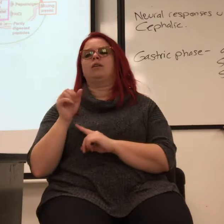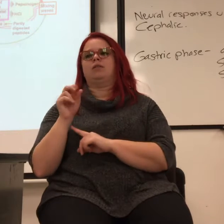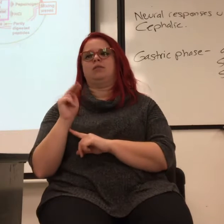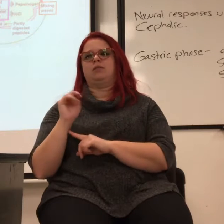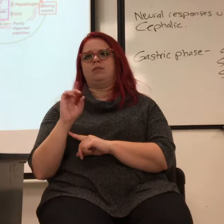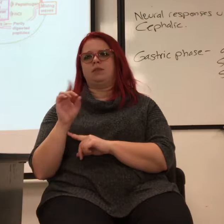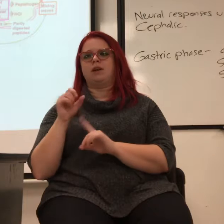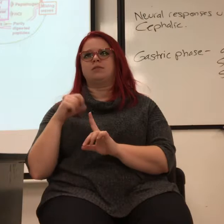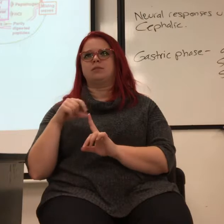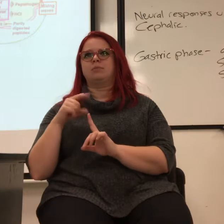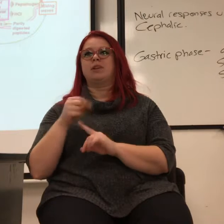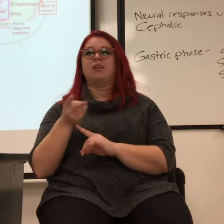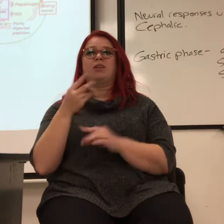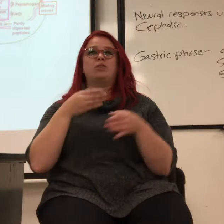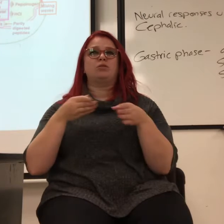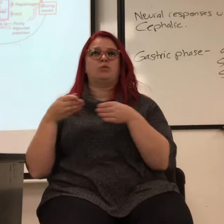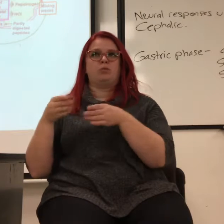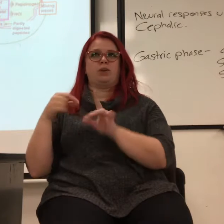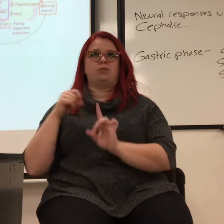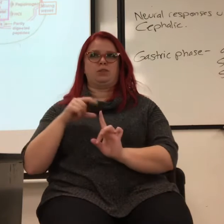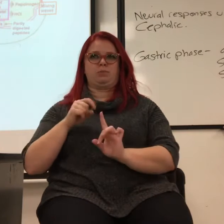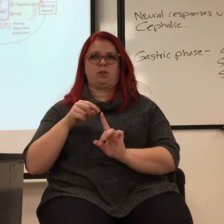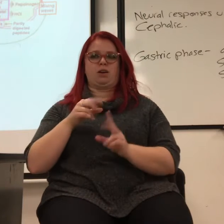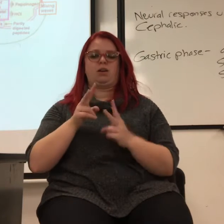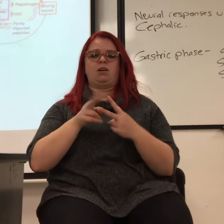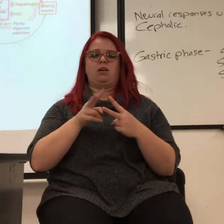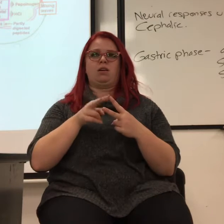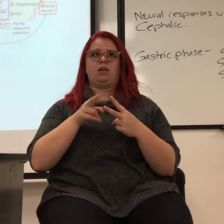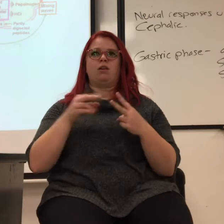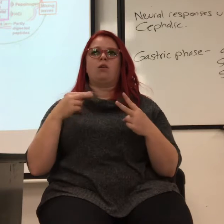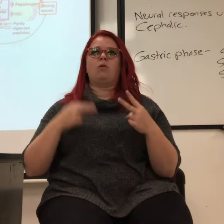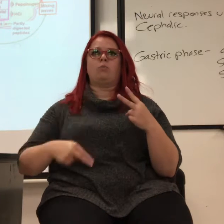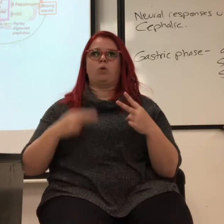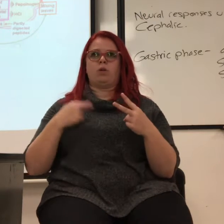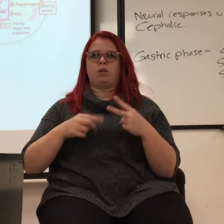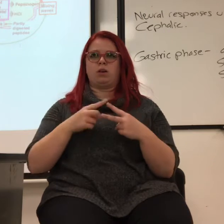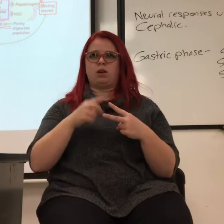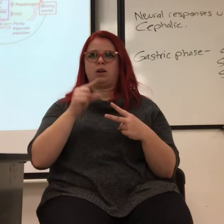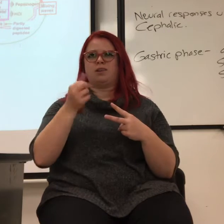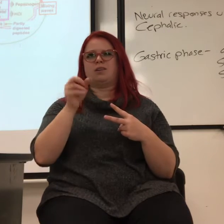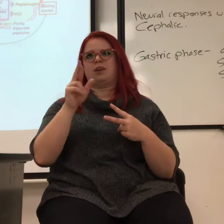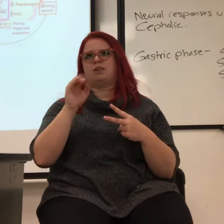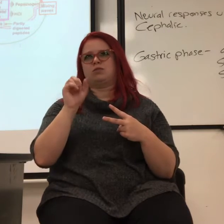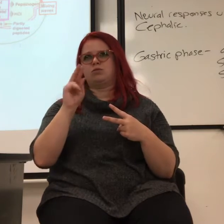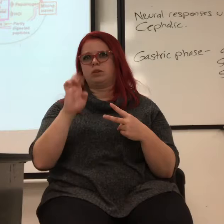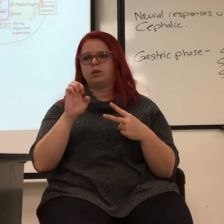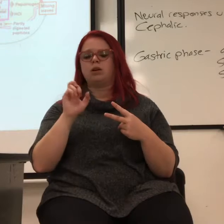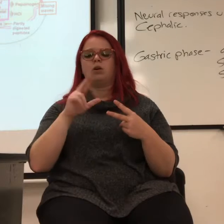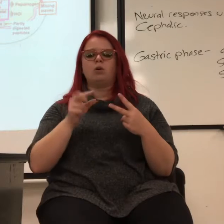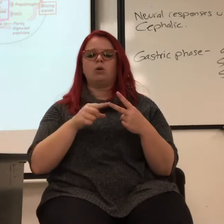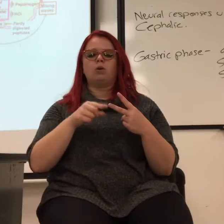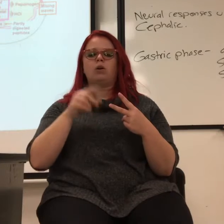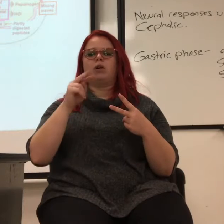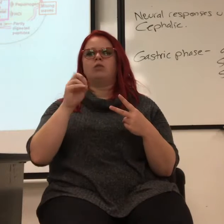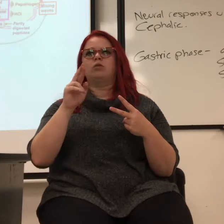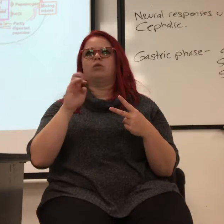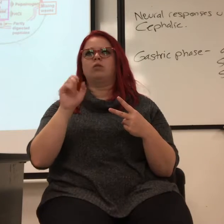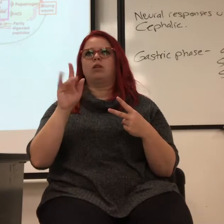you're stimulating the gland, either hormonally, gastrin, or neurally with ACH.